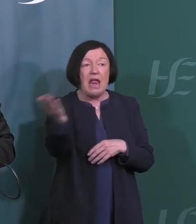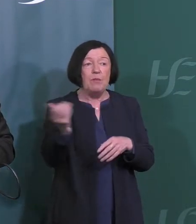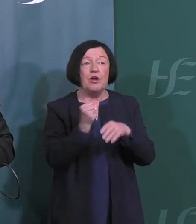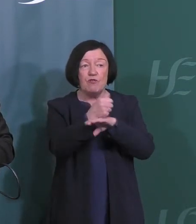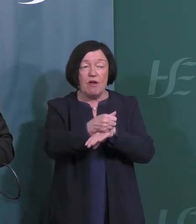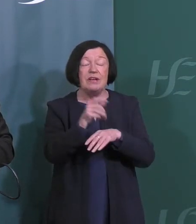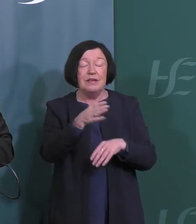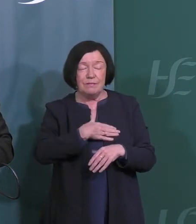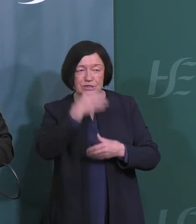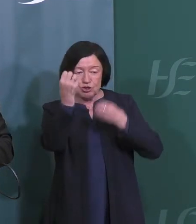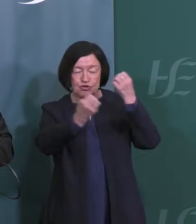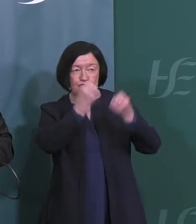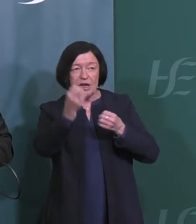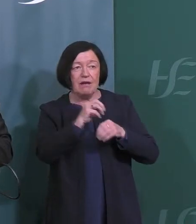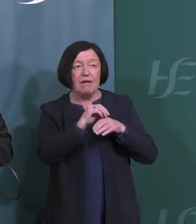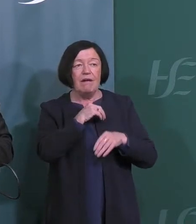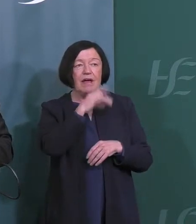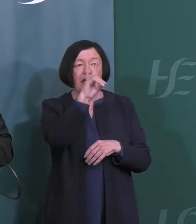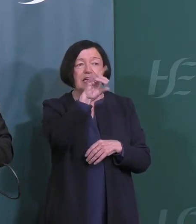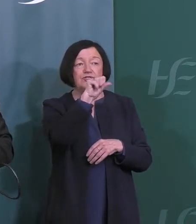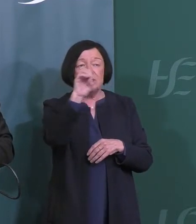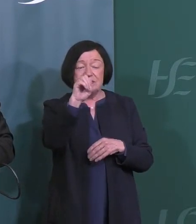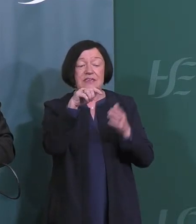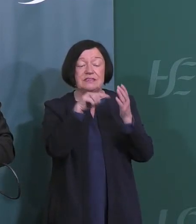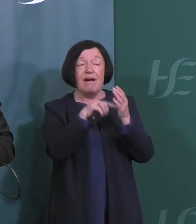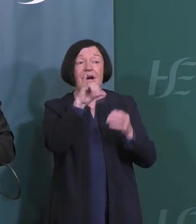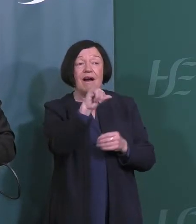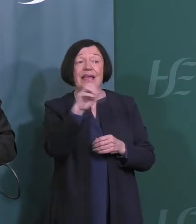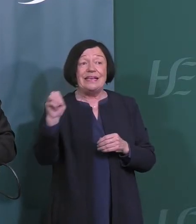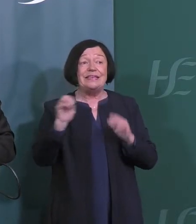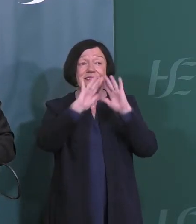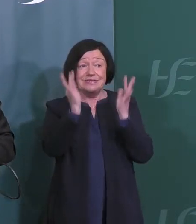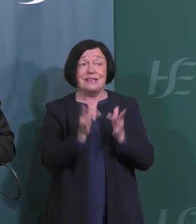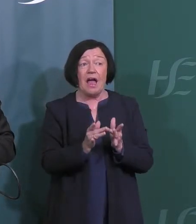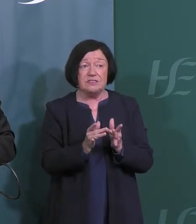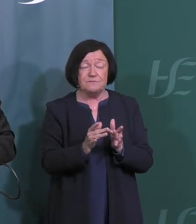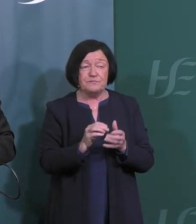country, please do check on our hse.ie site.